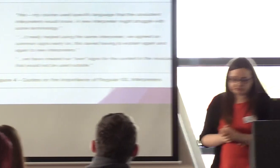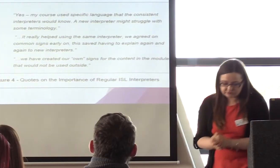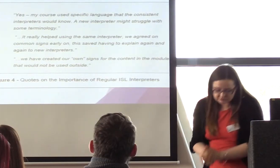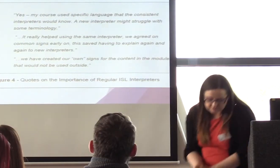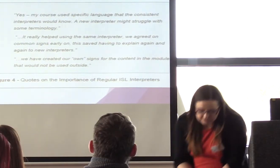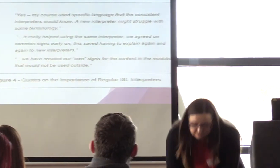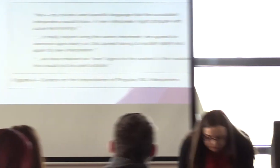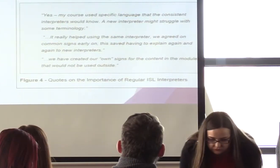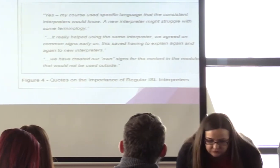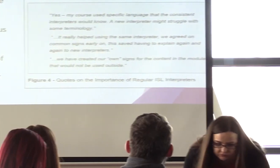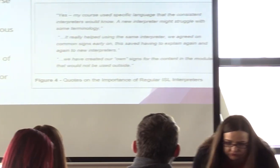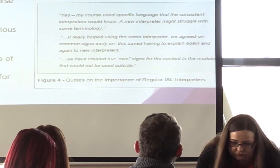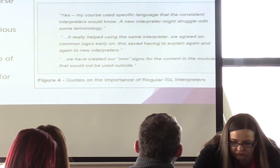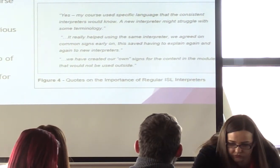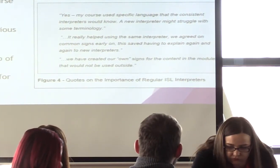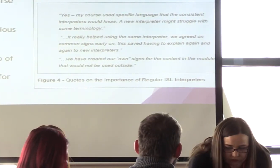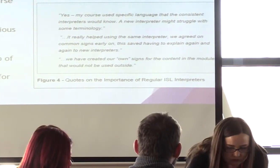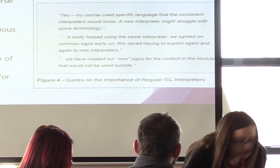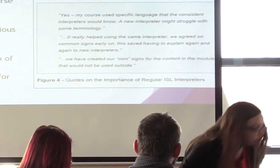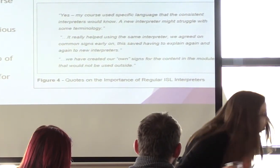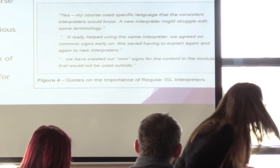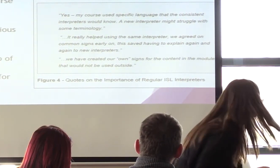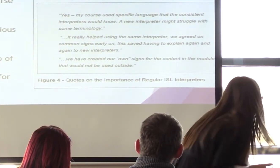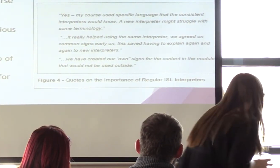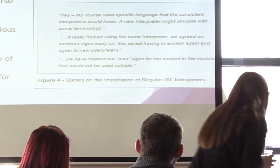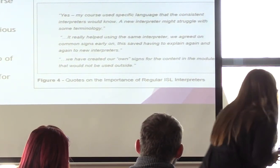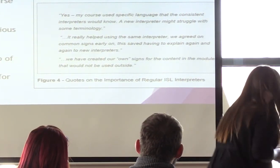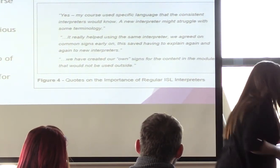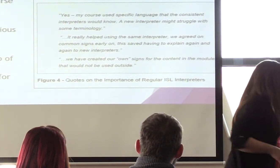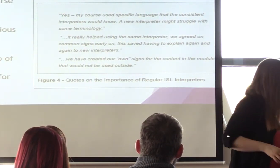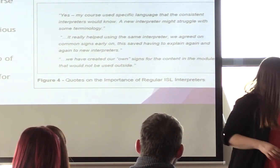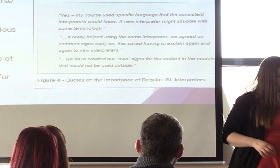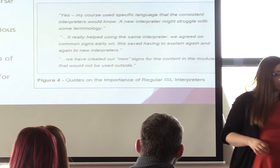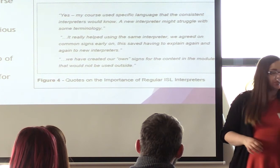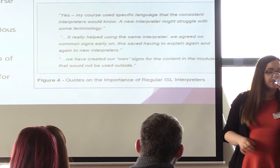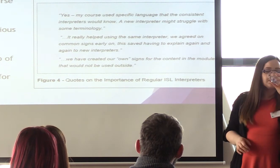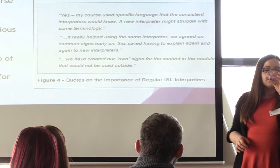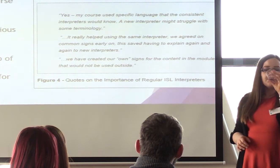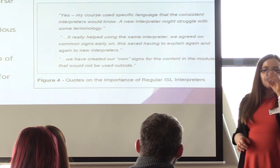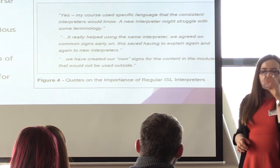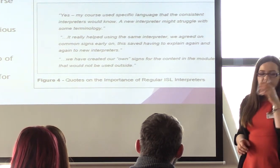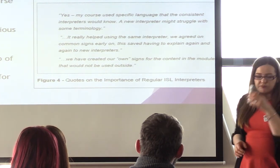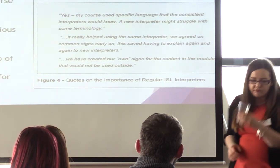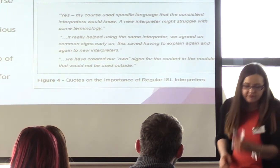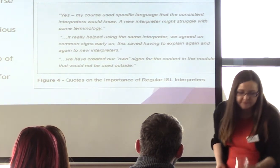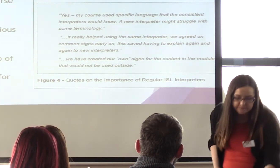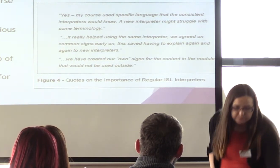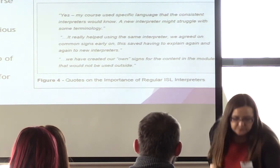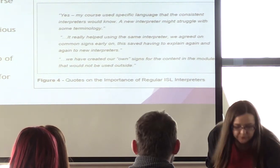new interpreter might struggle with some terminology." Another quote was, "It really helped me using the same interpreter. We agreed on